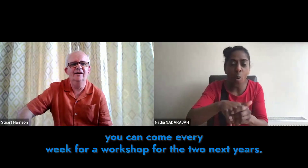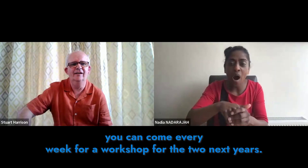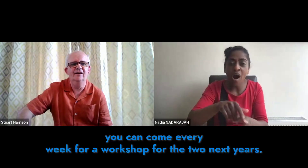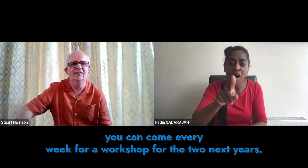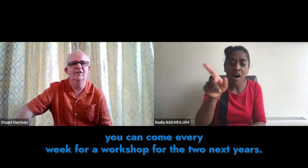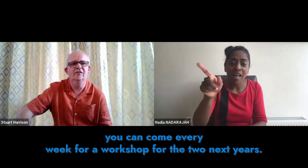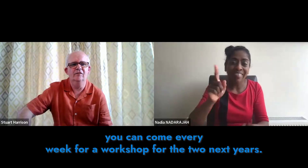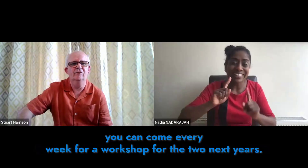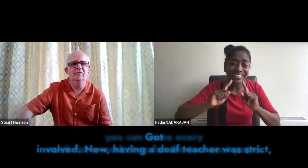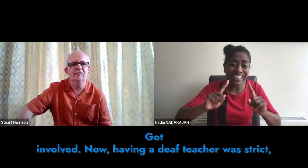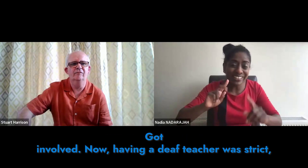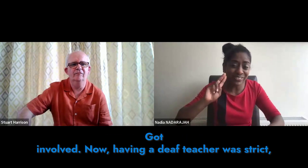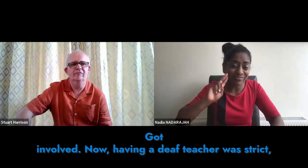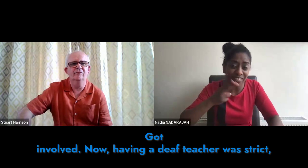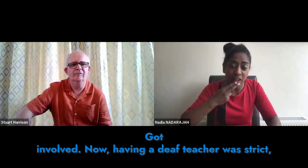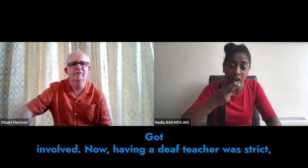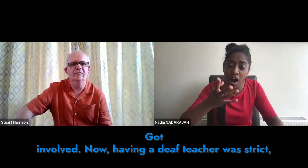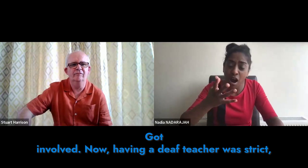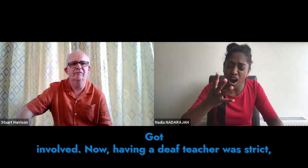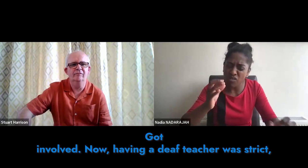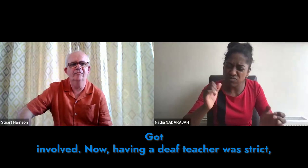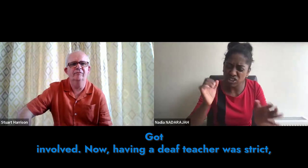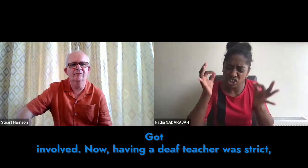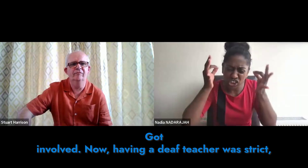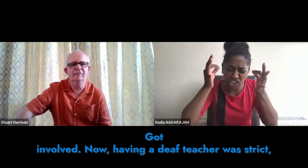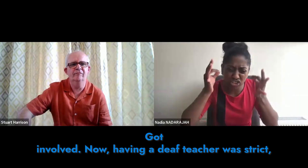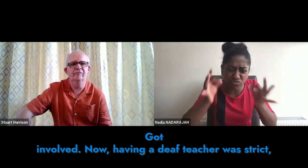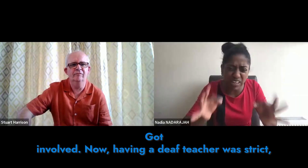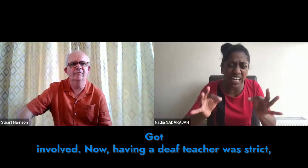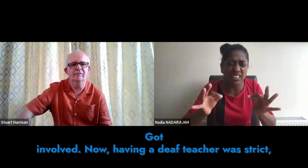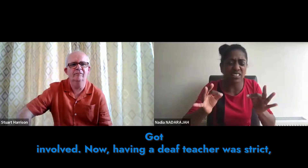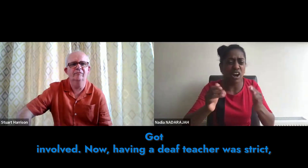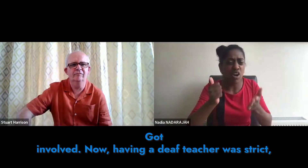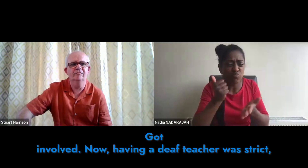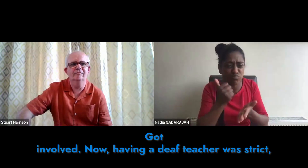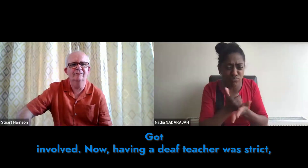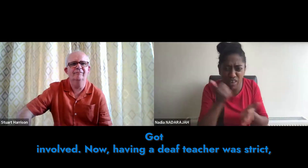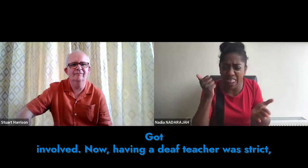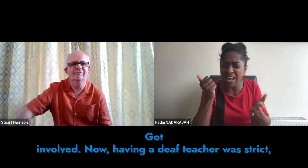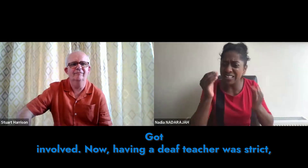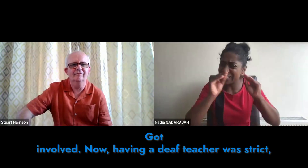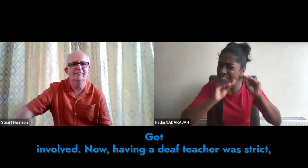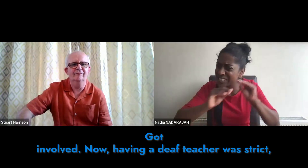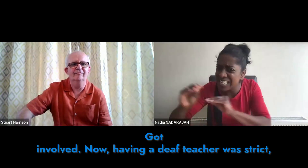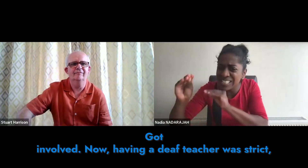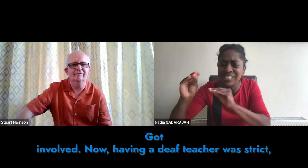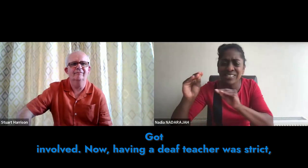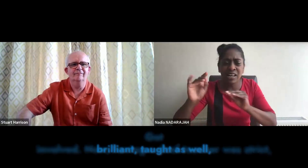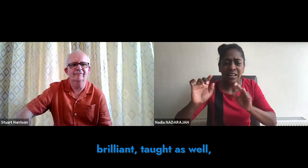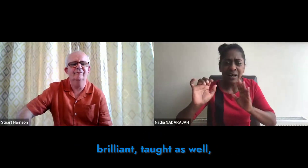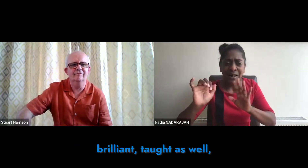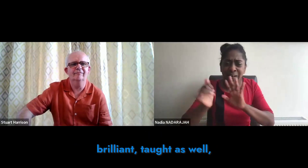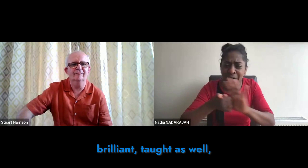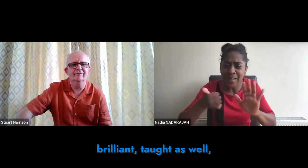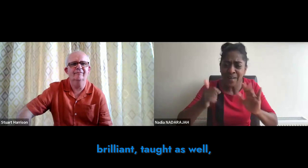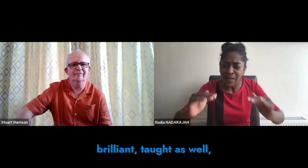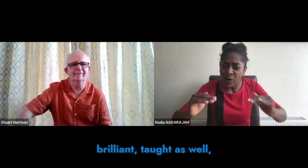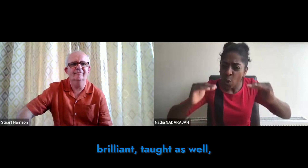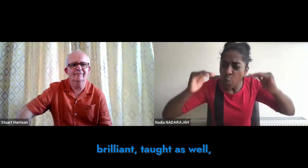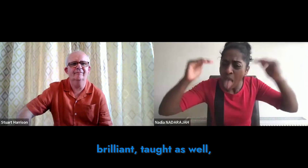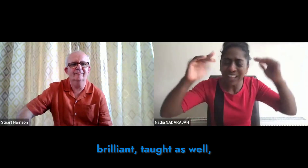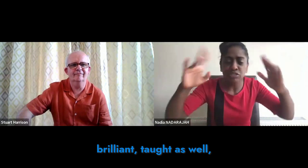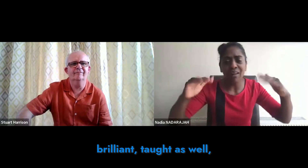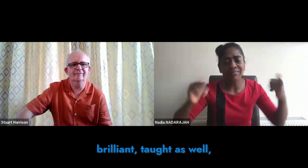workshop for the next 2 years, got involved. Now, having a deaf teacher was strict,